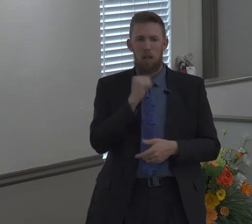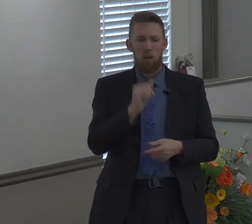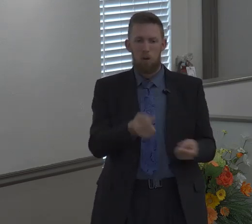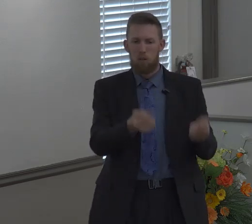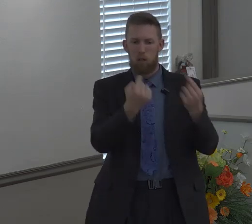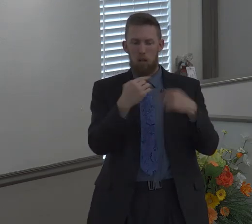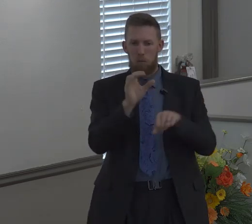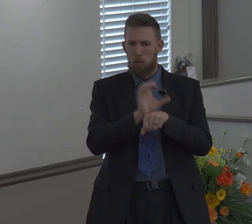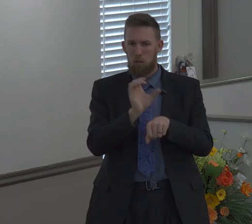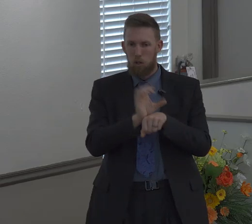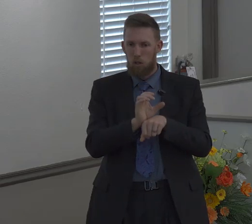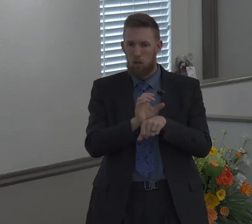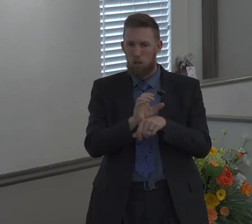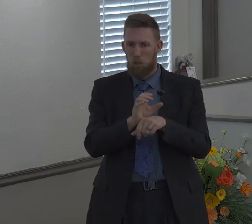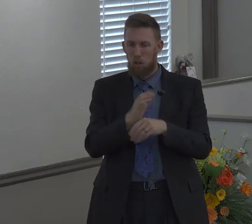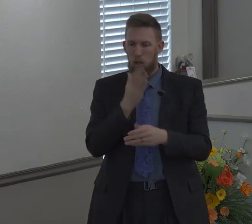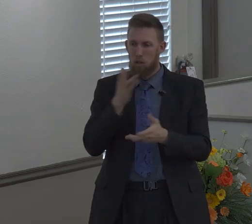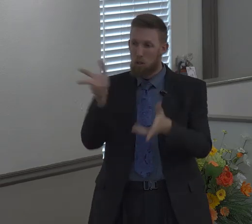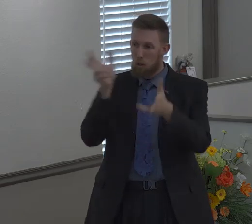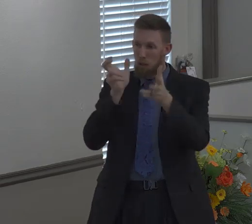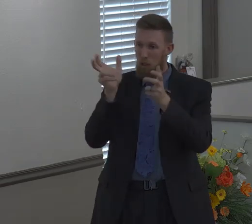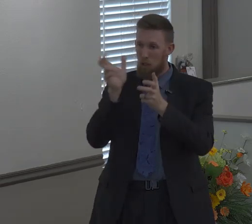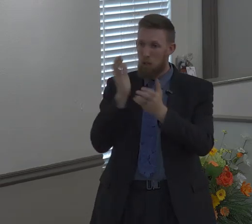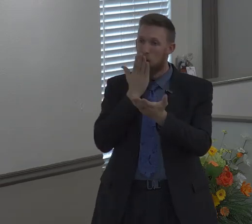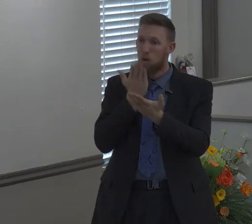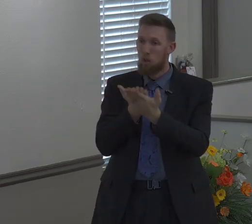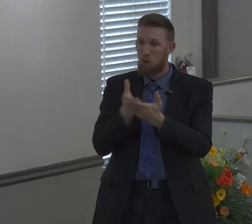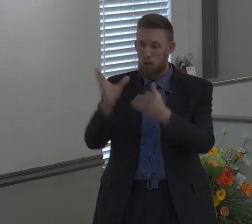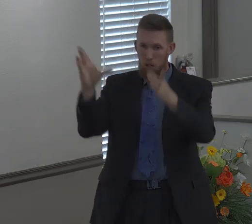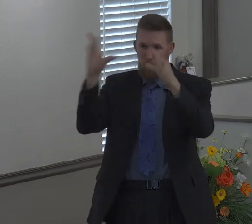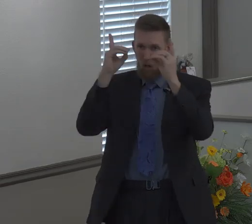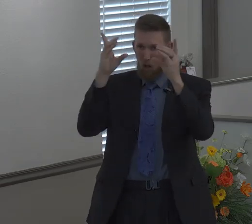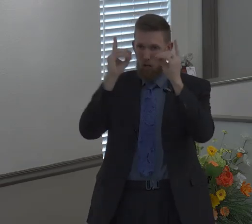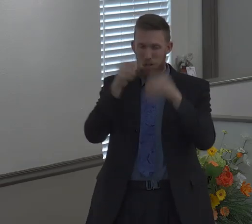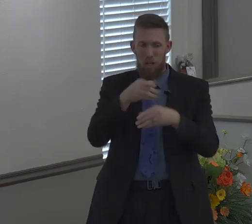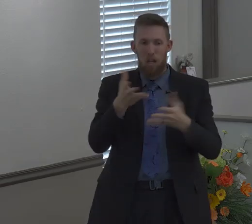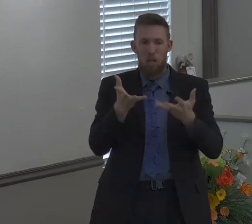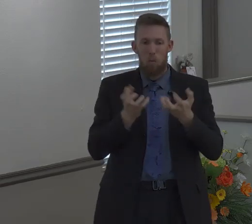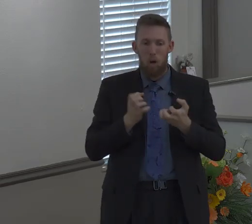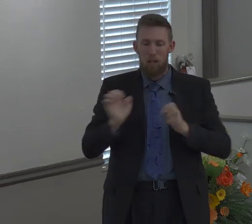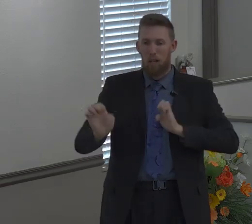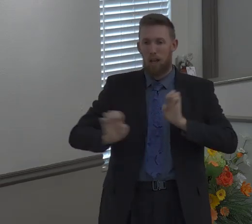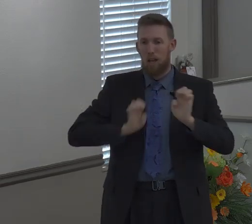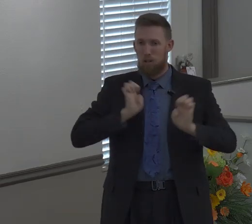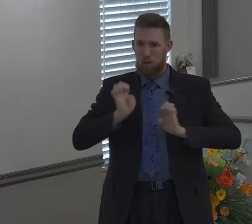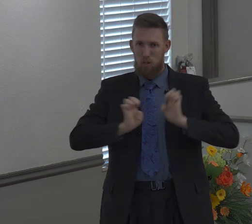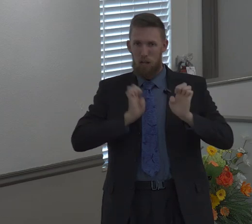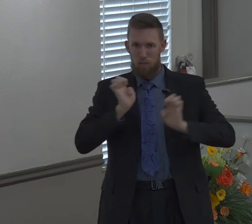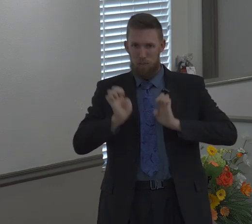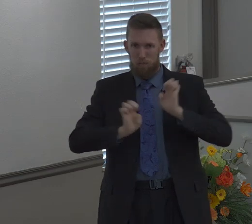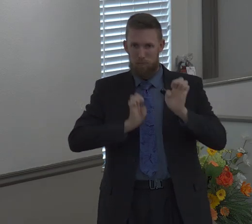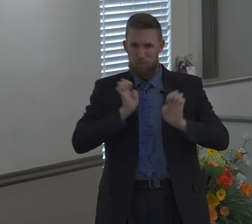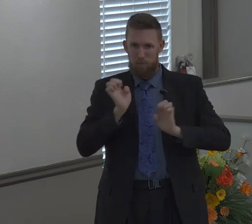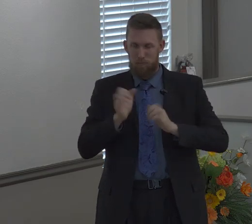They don't go to church to hear sound doctrine, many of them. They want to be entertained.